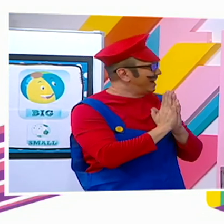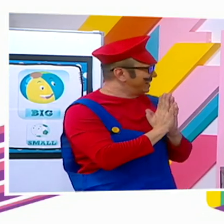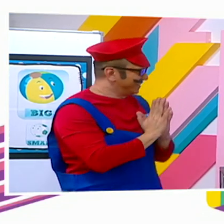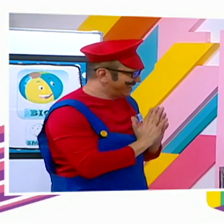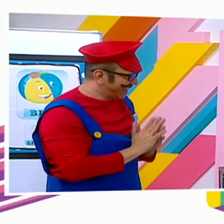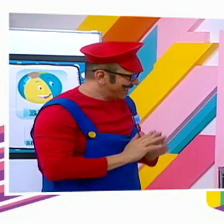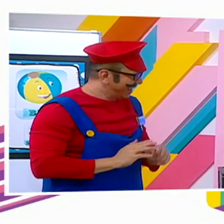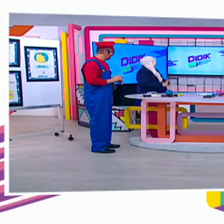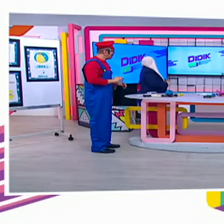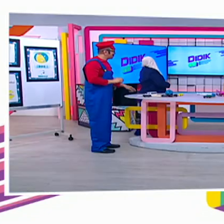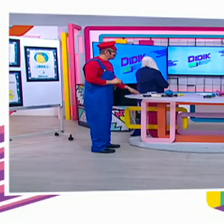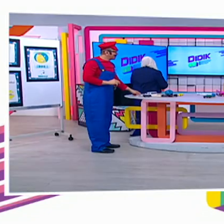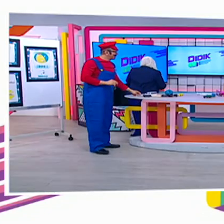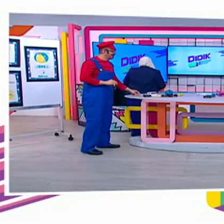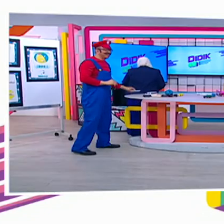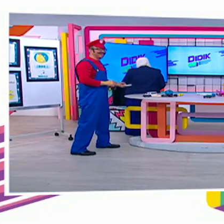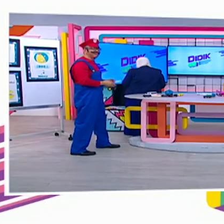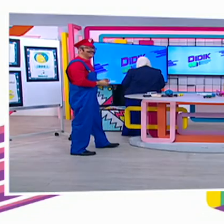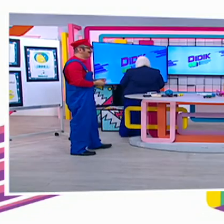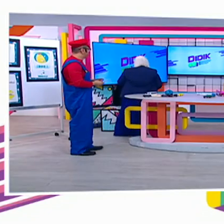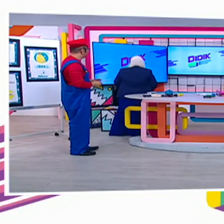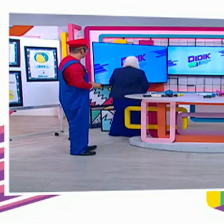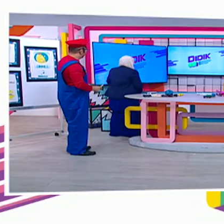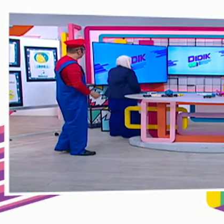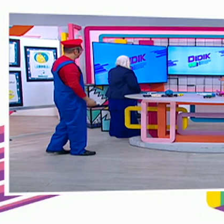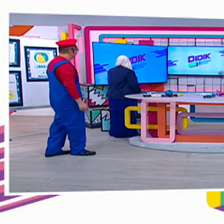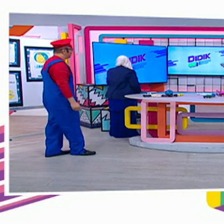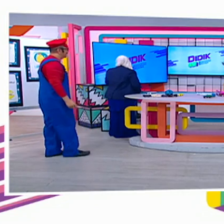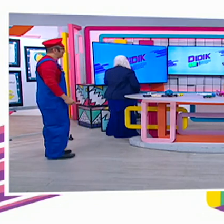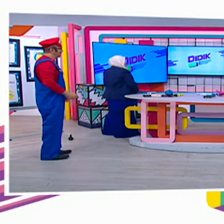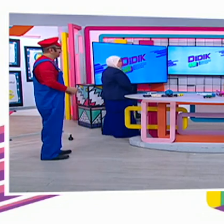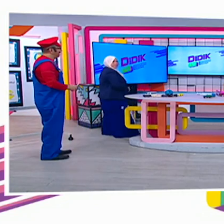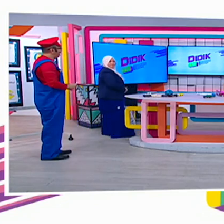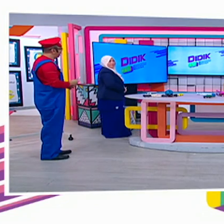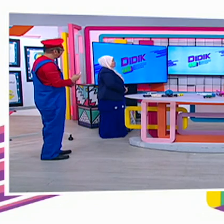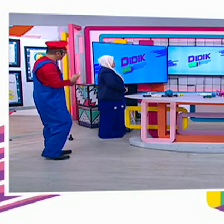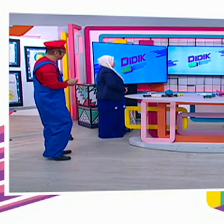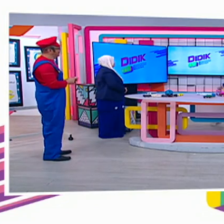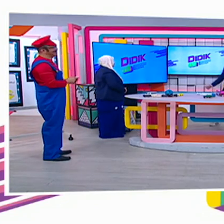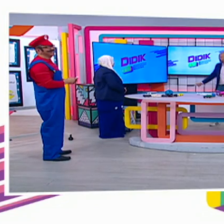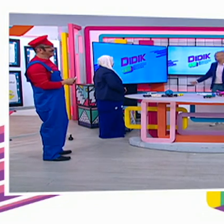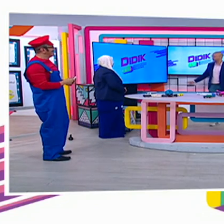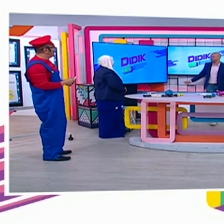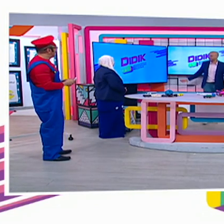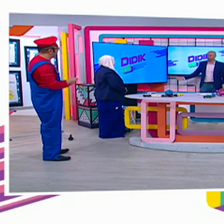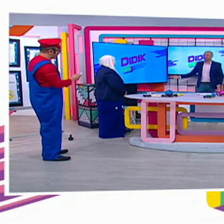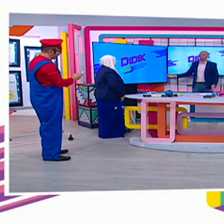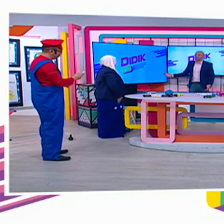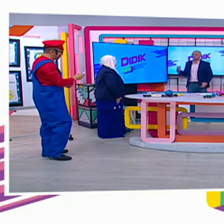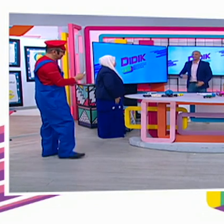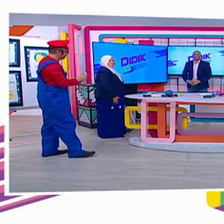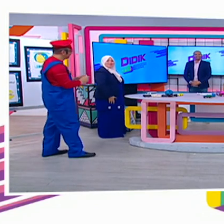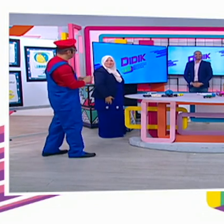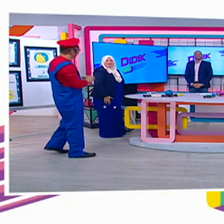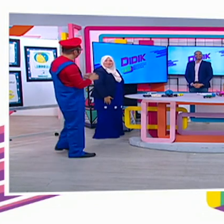here. Okay. Maybe teacher Misa can come on stand or maybe. Yes, okay, good. Okay, good. Everyone is here? Okay,